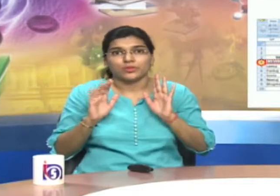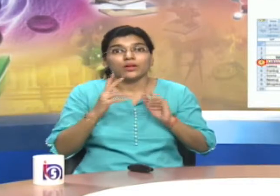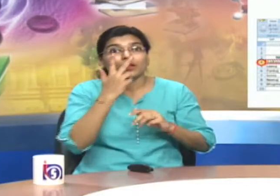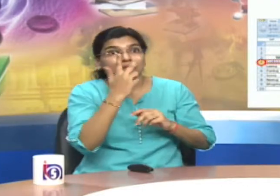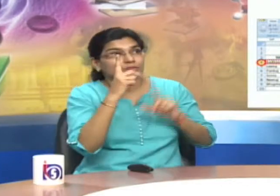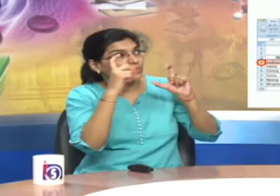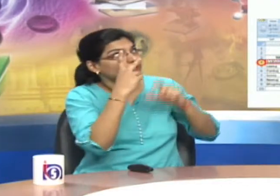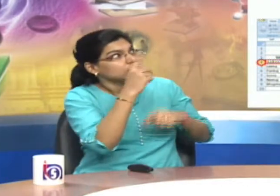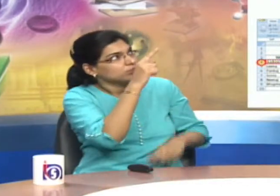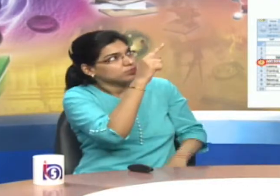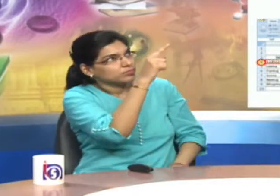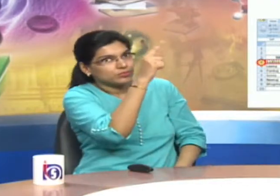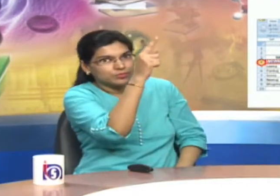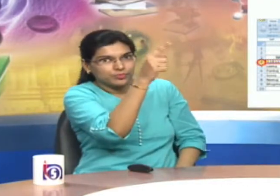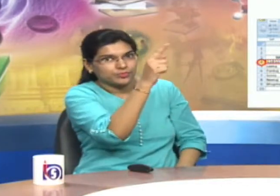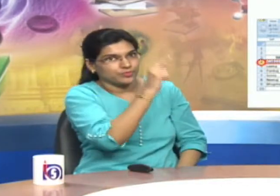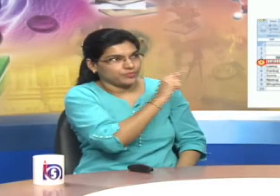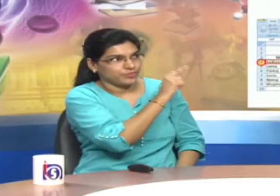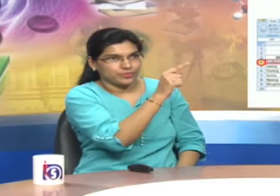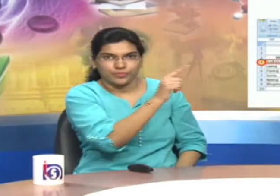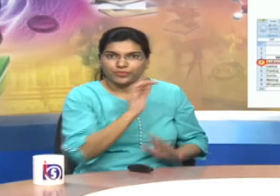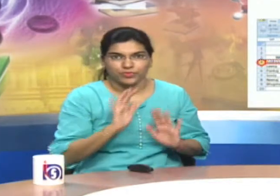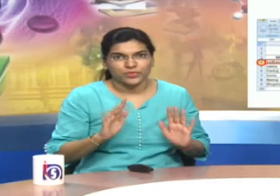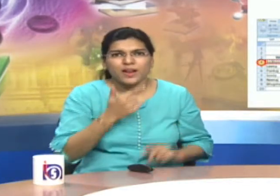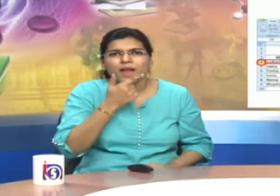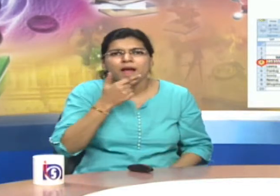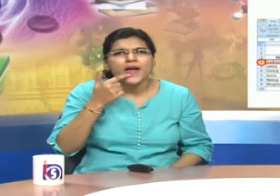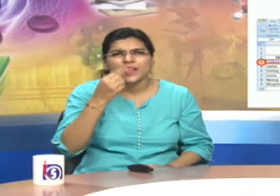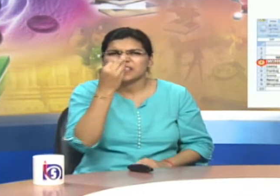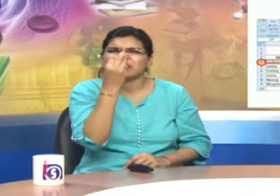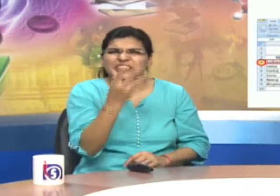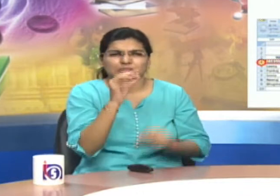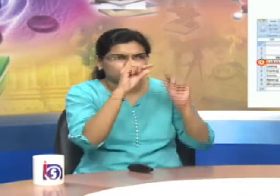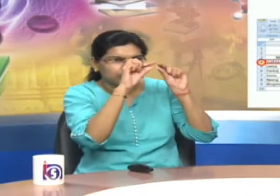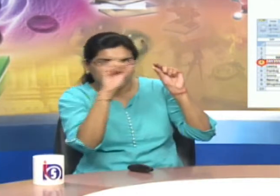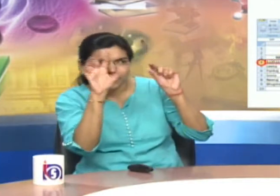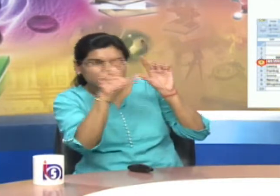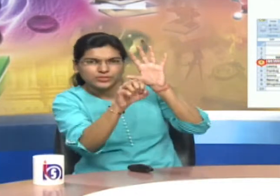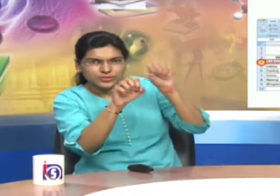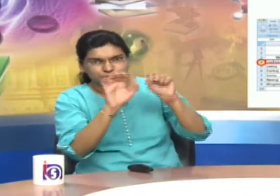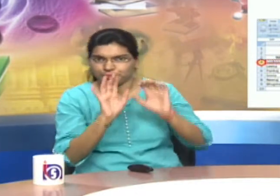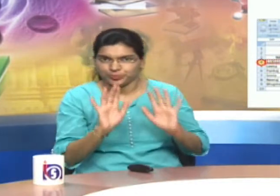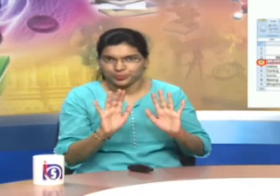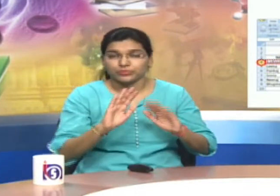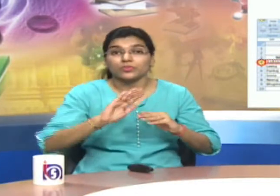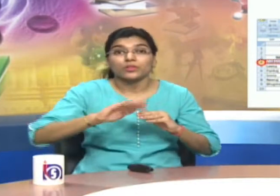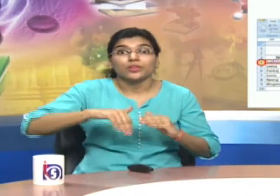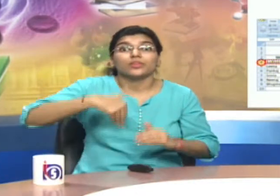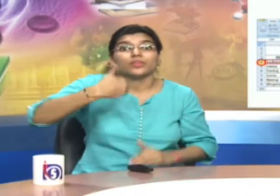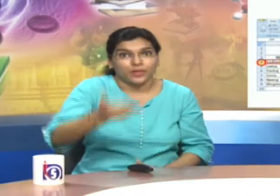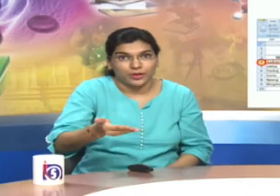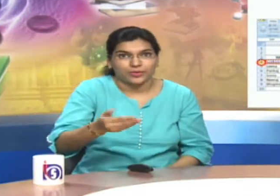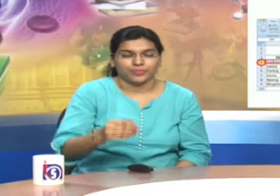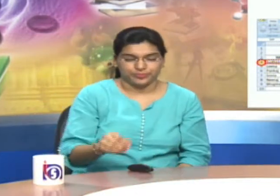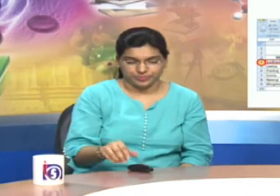and row number 4. So, this is B4, and you easily can understand it through the red border.